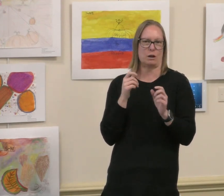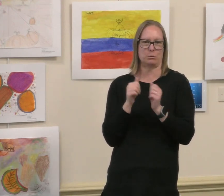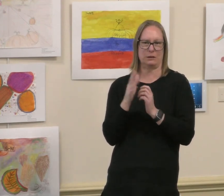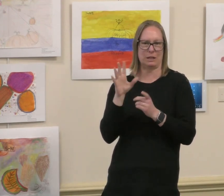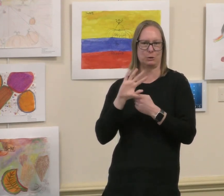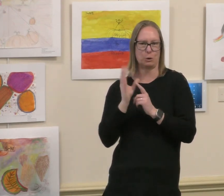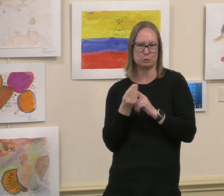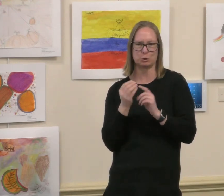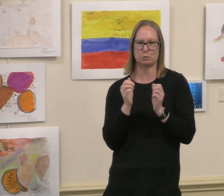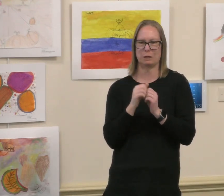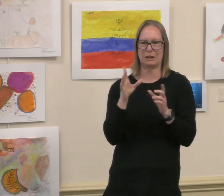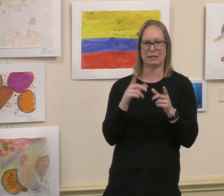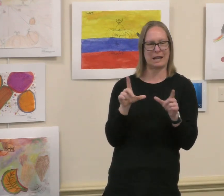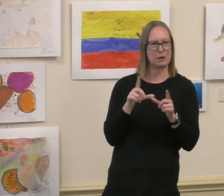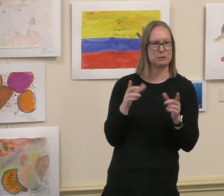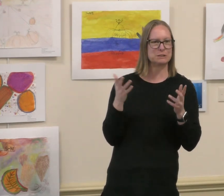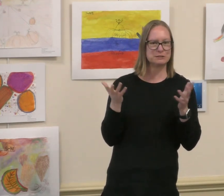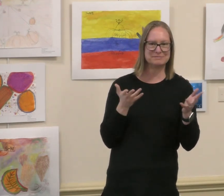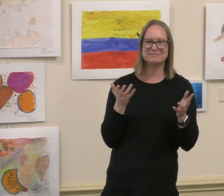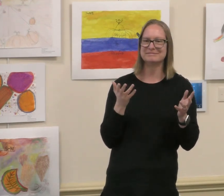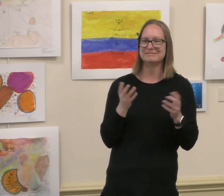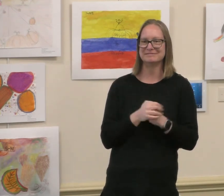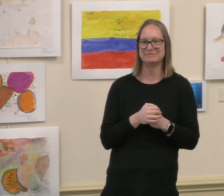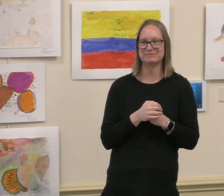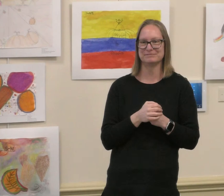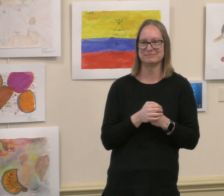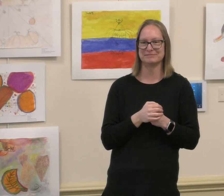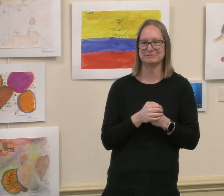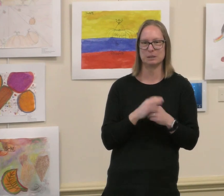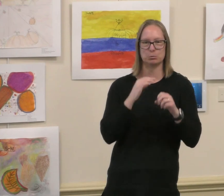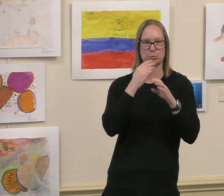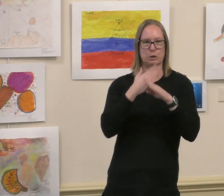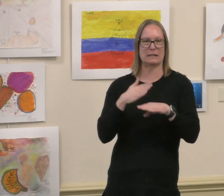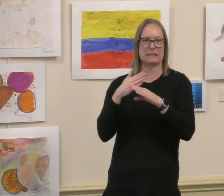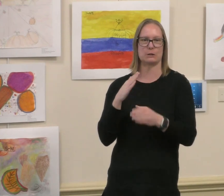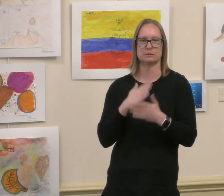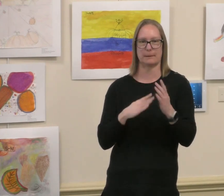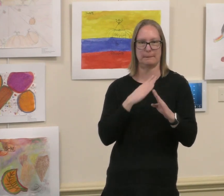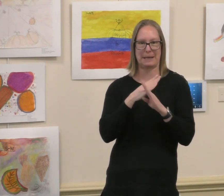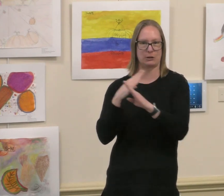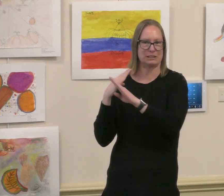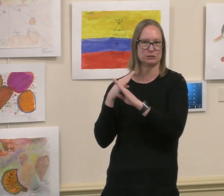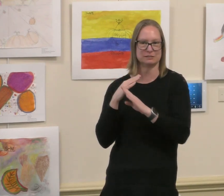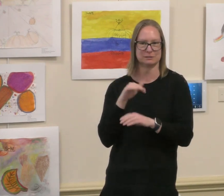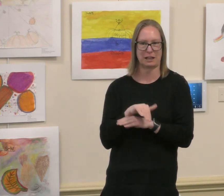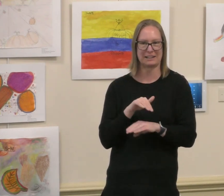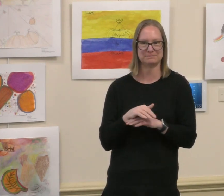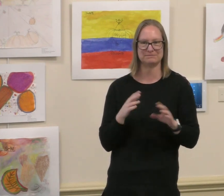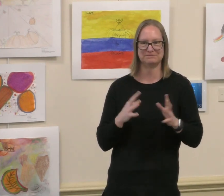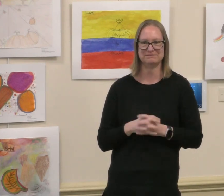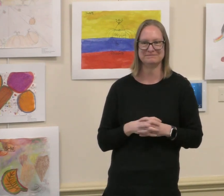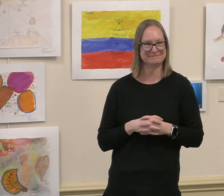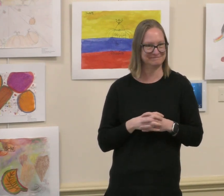And kind of getting an idea of where that person is coming from with their culture and language. So I'd like to break down some barriers tonight.